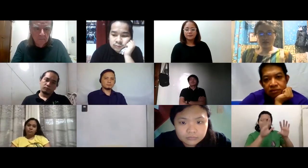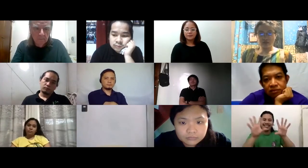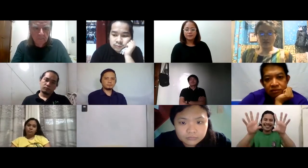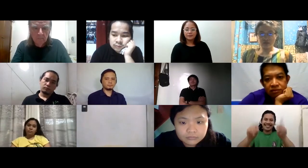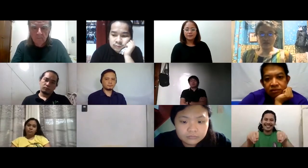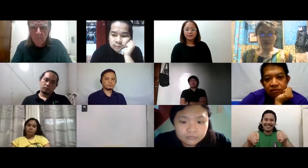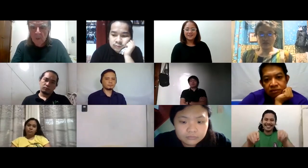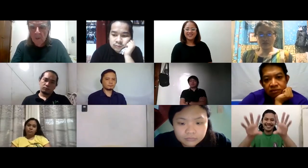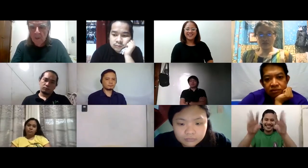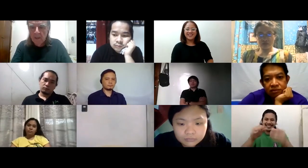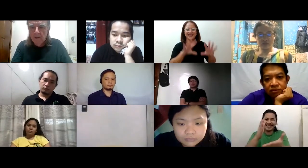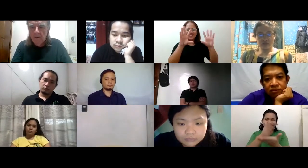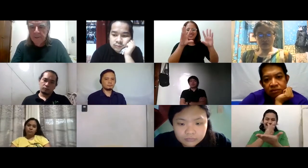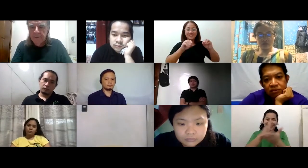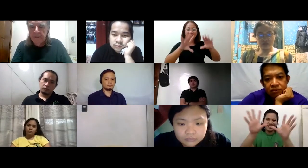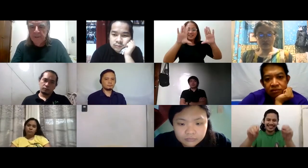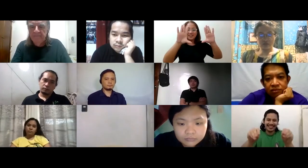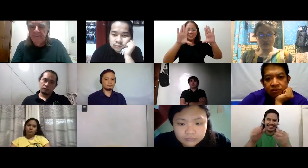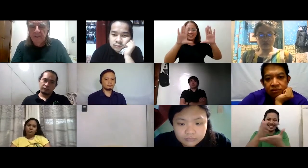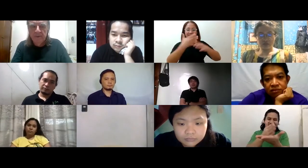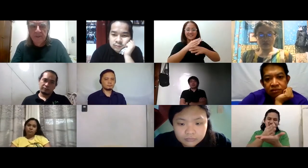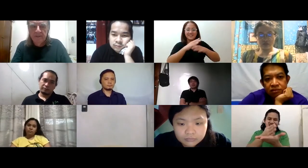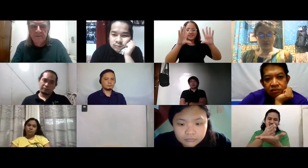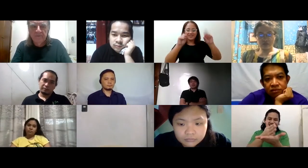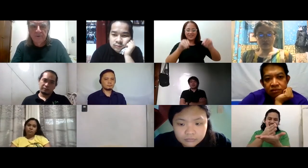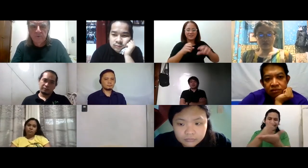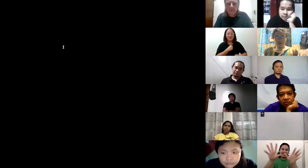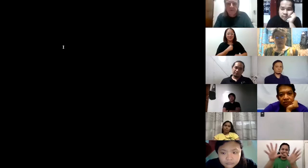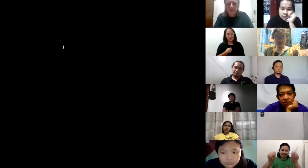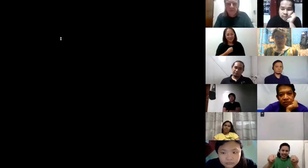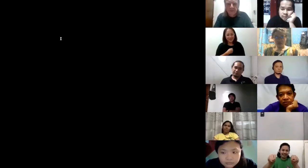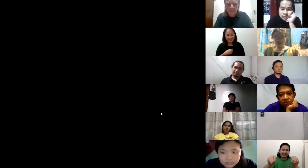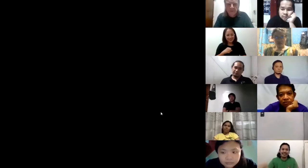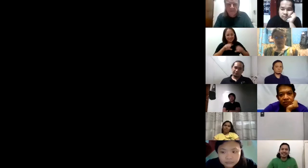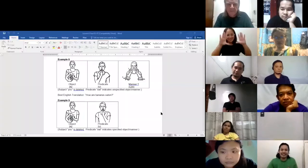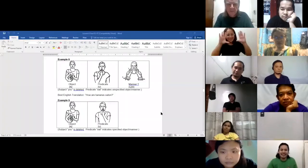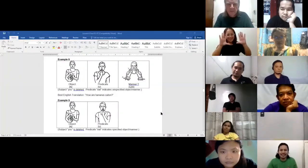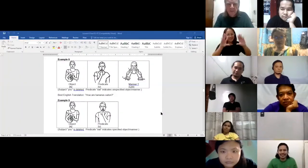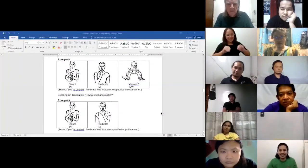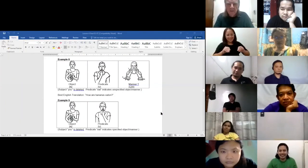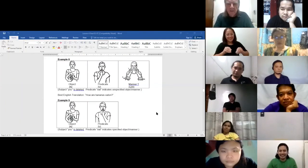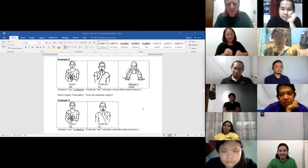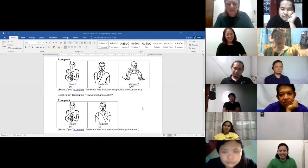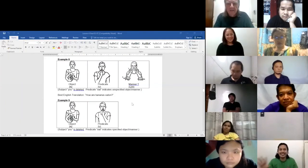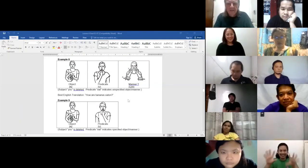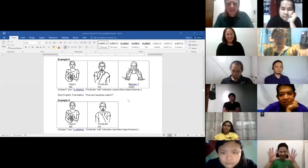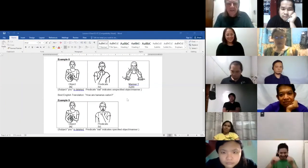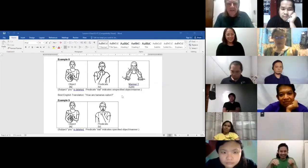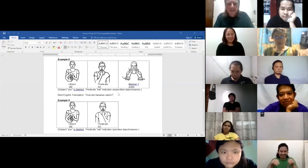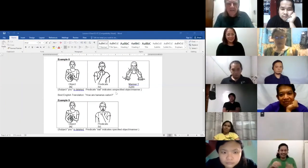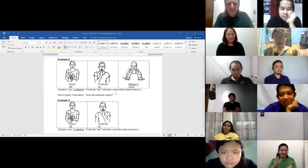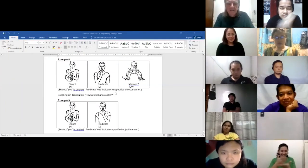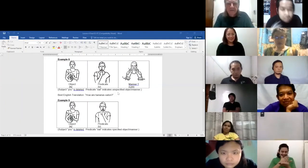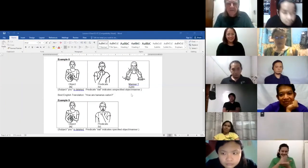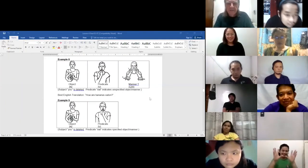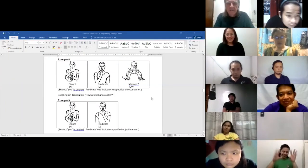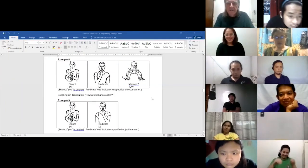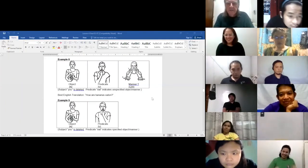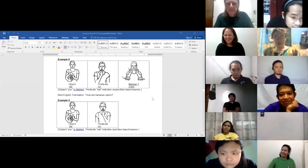Yeah, I want to share the Vietnamese version with you. Here we go. Okay, now you see, can